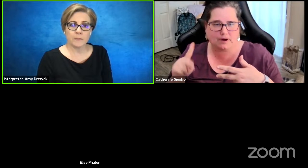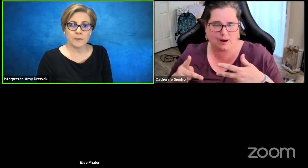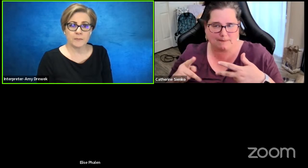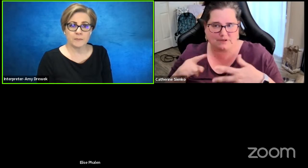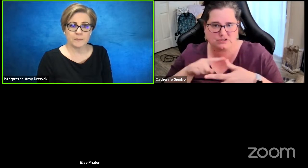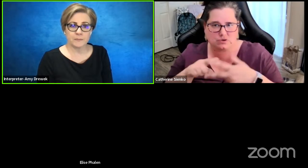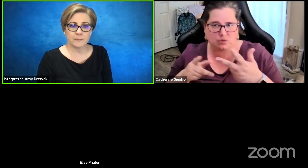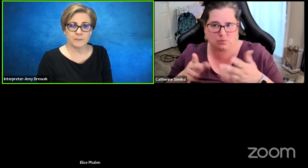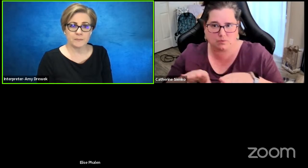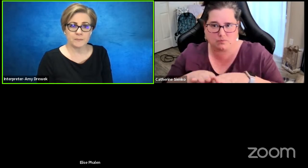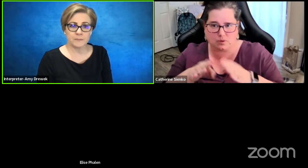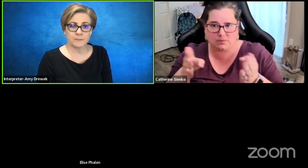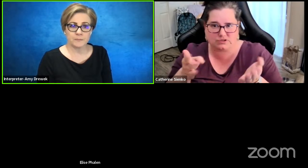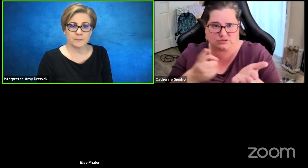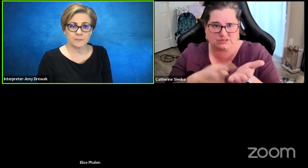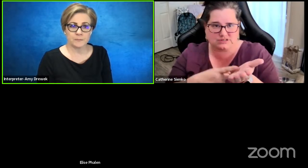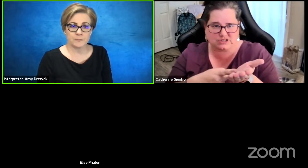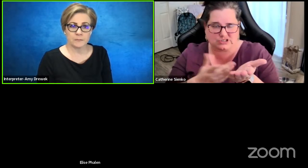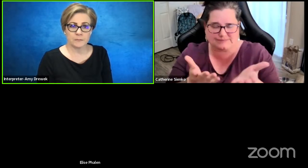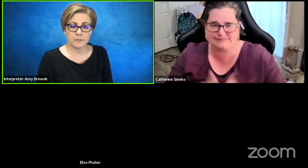and Nikki Sukup.